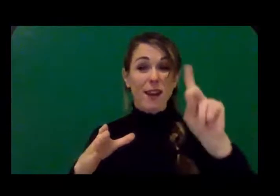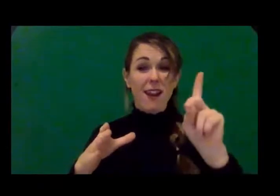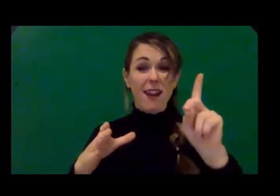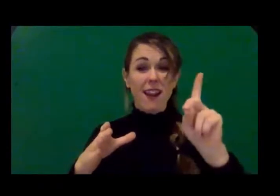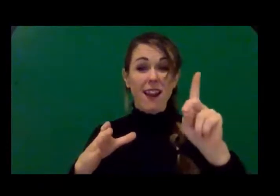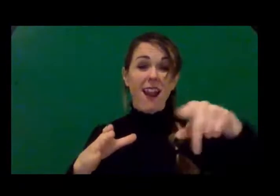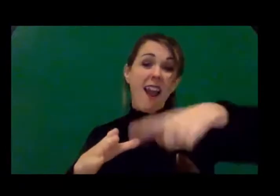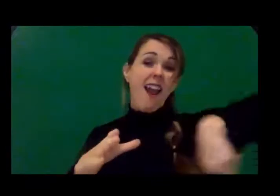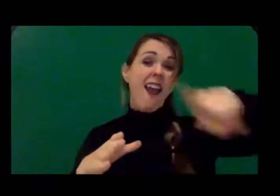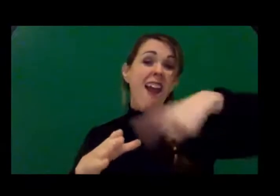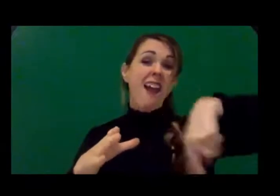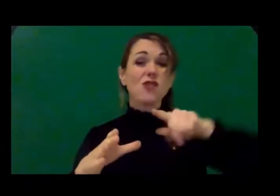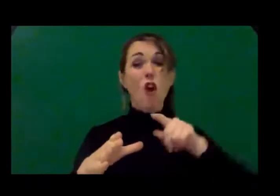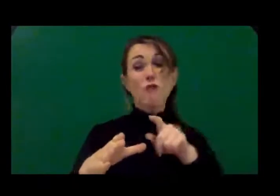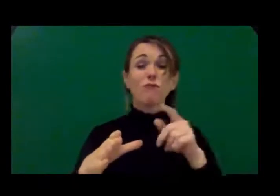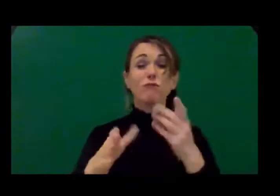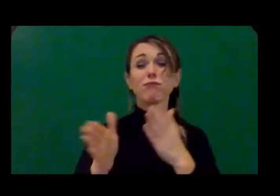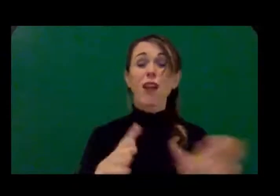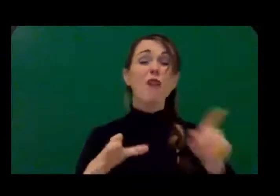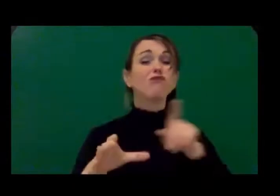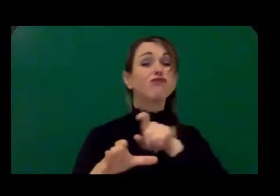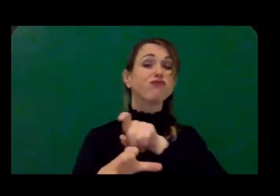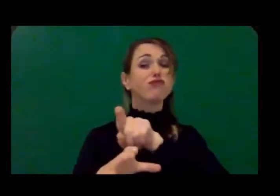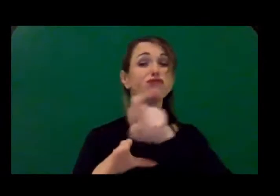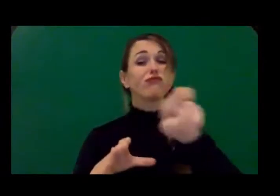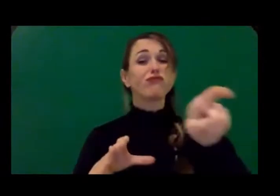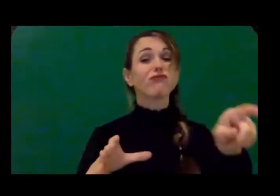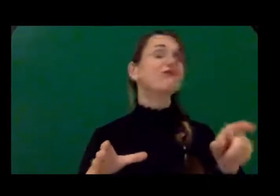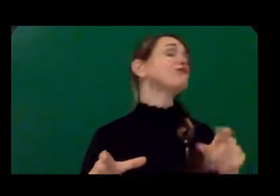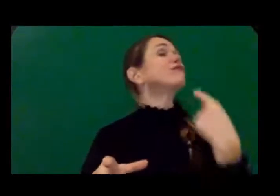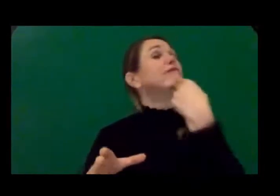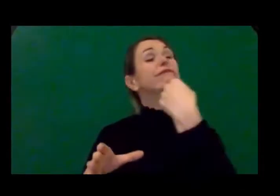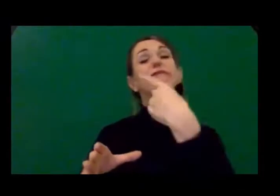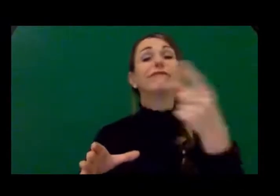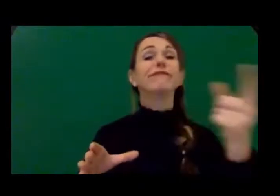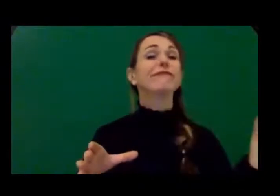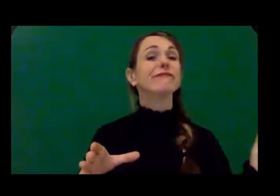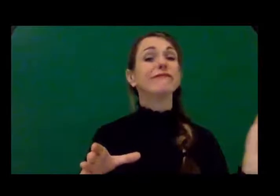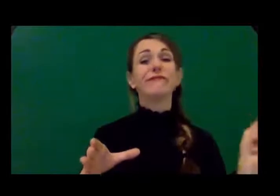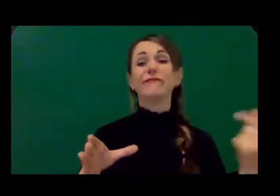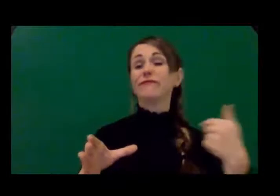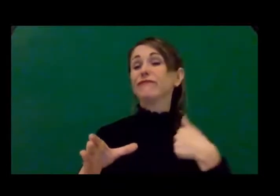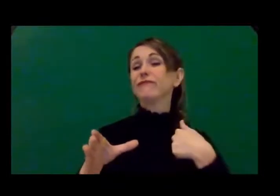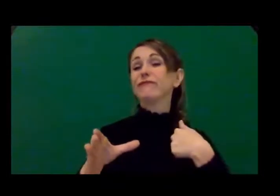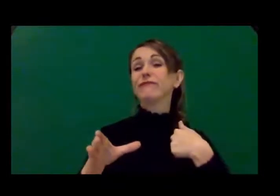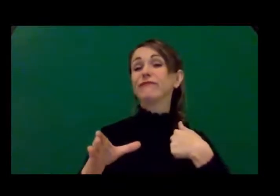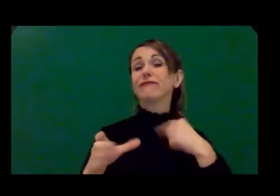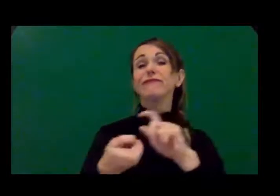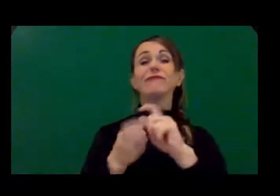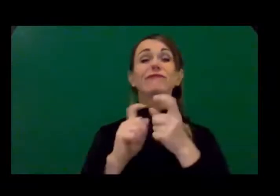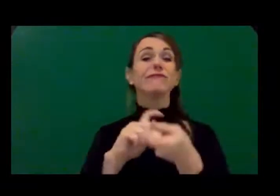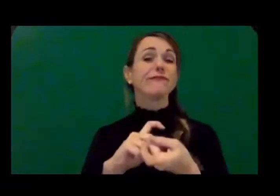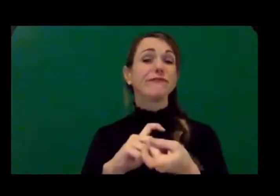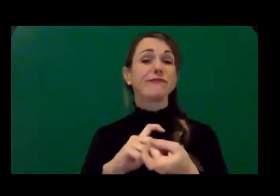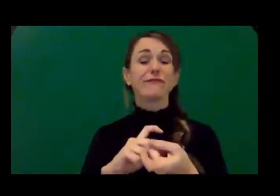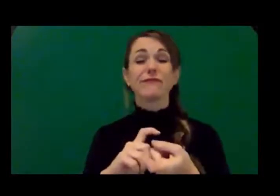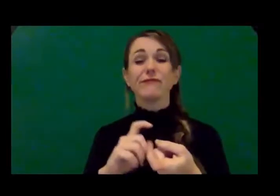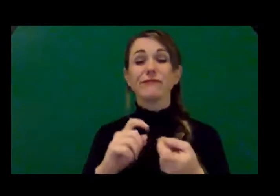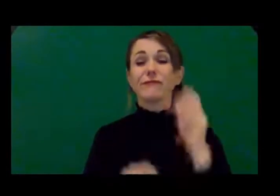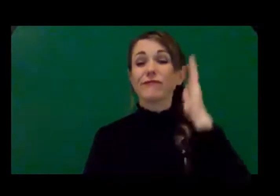She plans to walk around and tell everyone, I'm going to change. I'm going to be different.